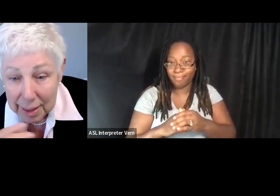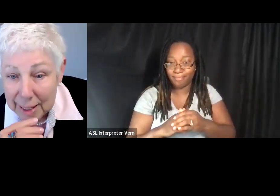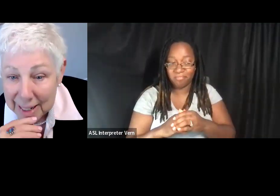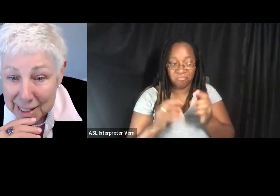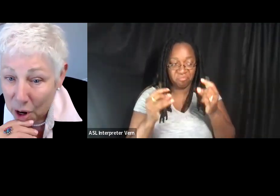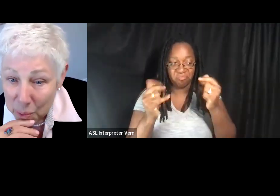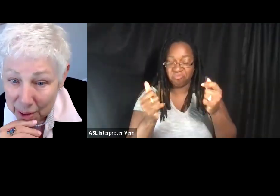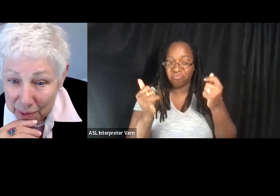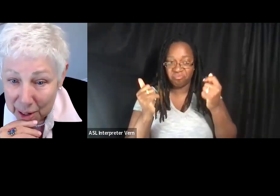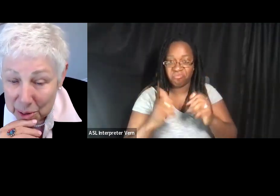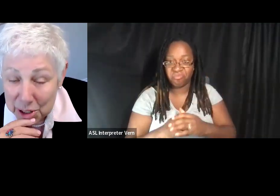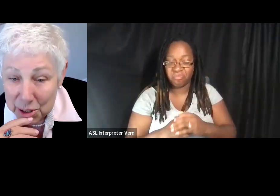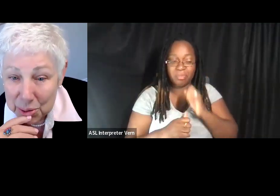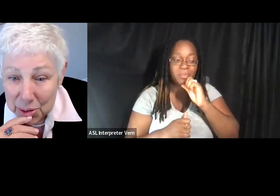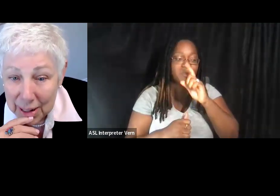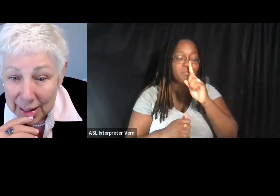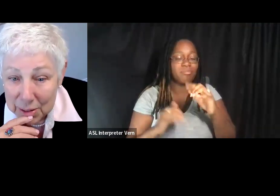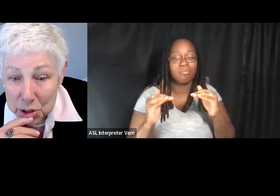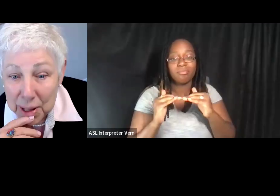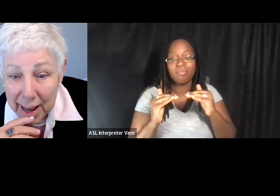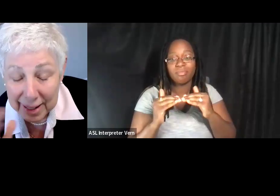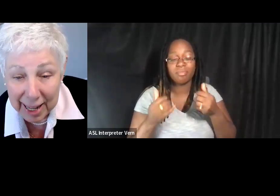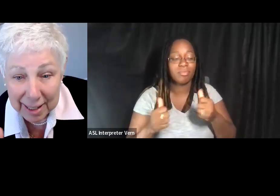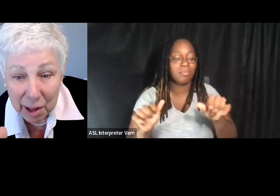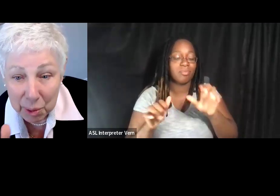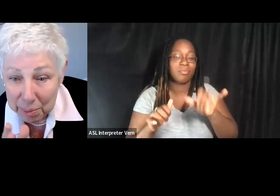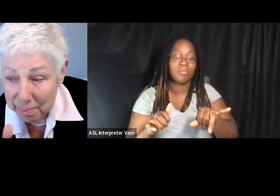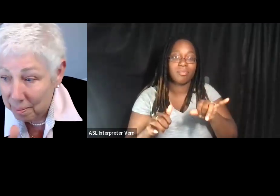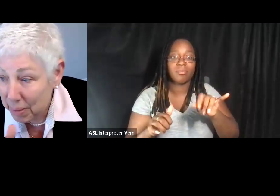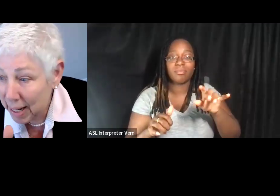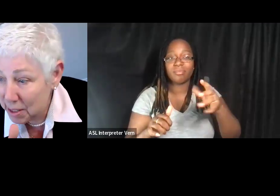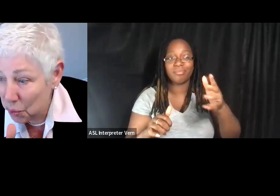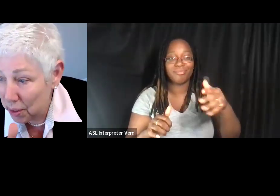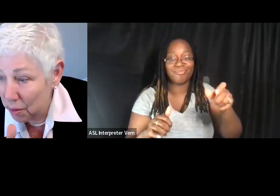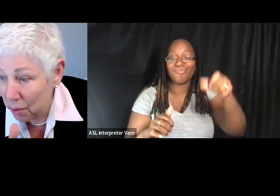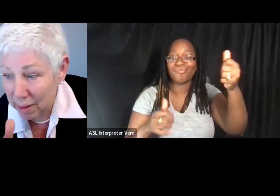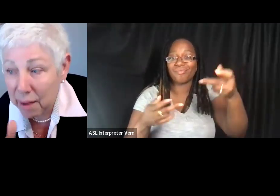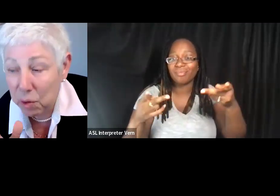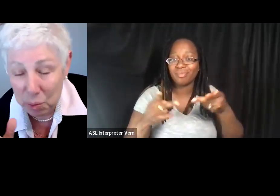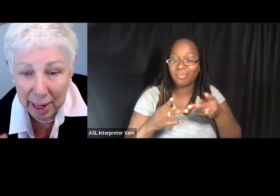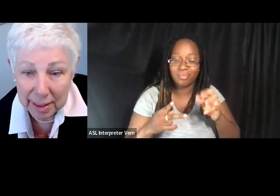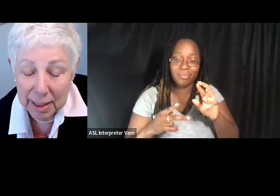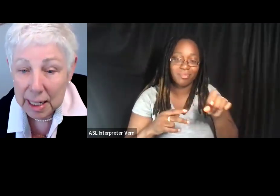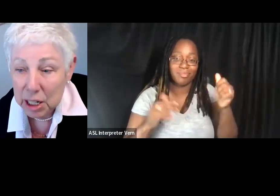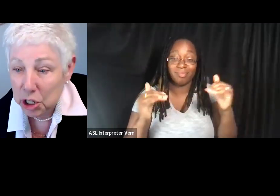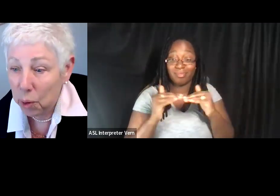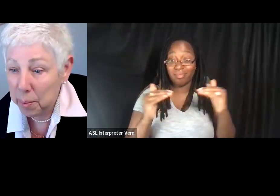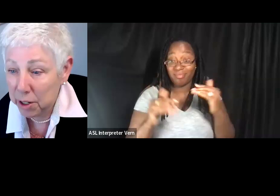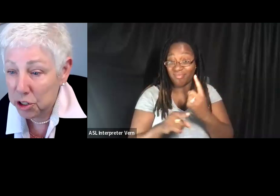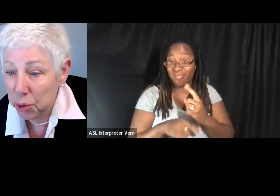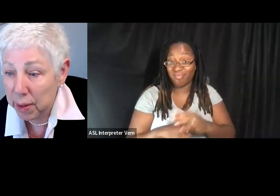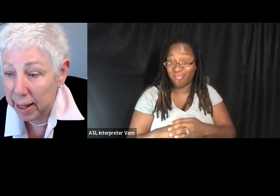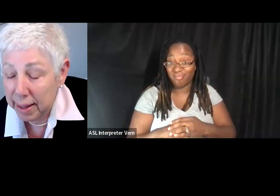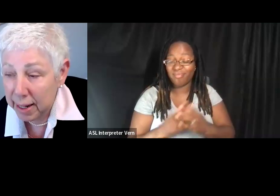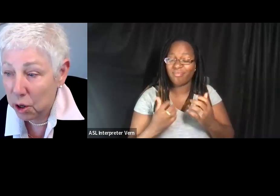start. It's not really fair to do that at another place or another level, right? You want to